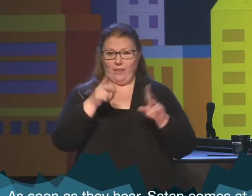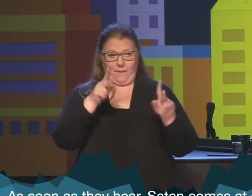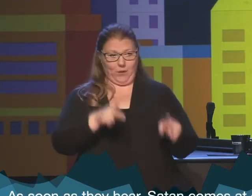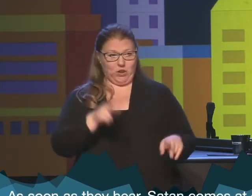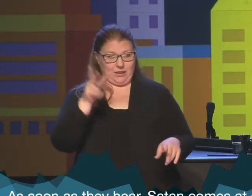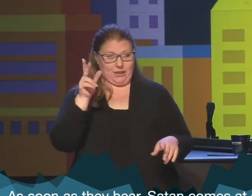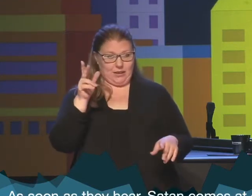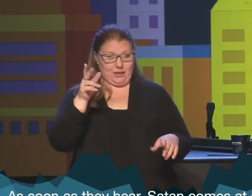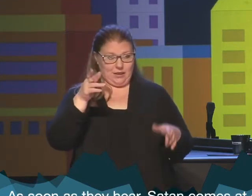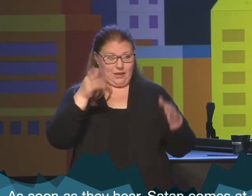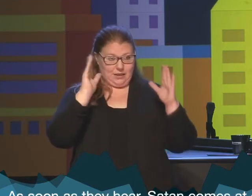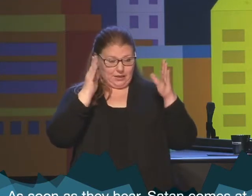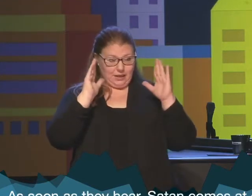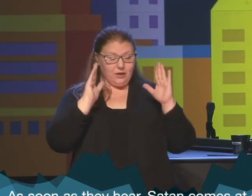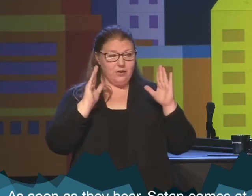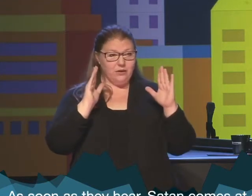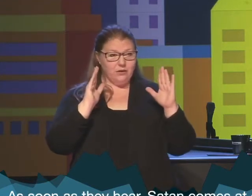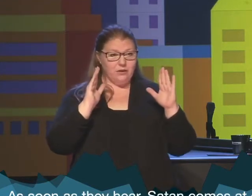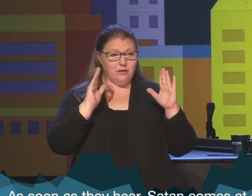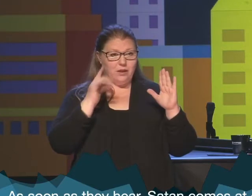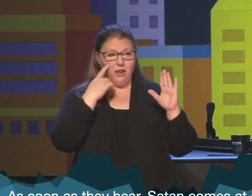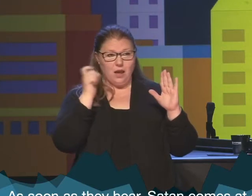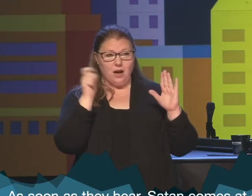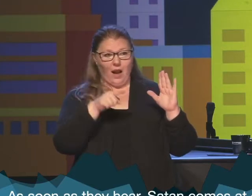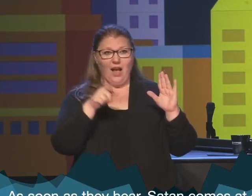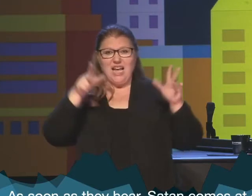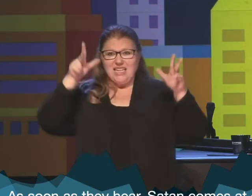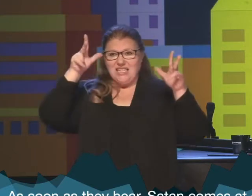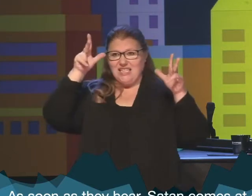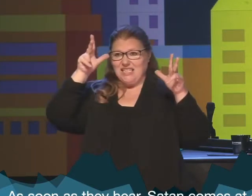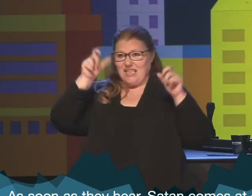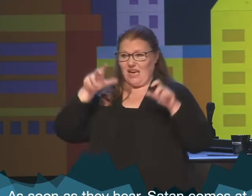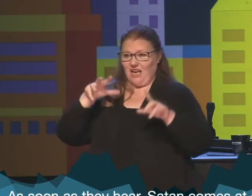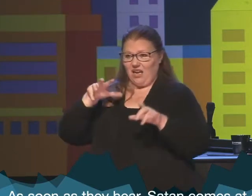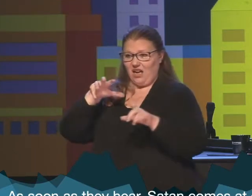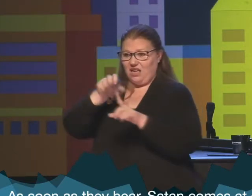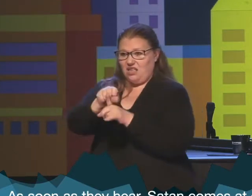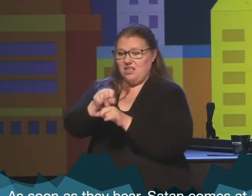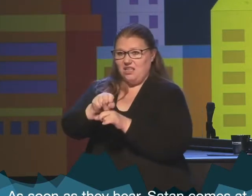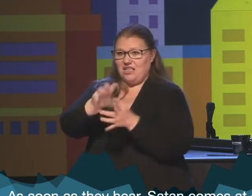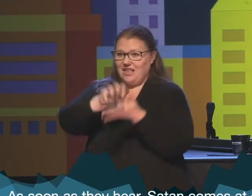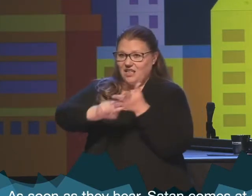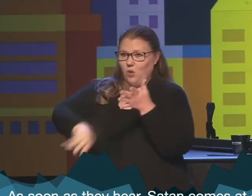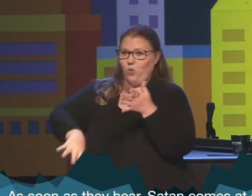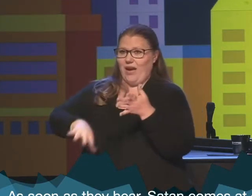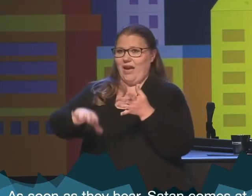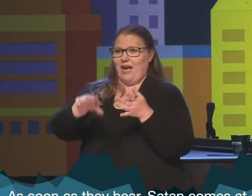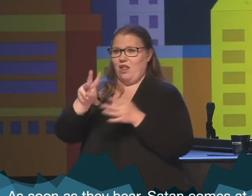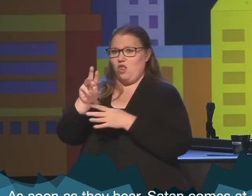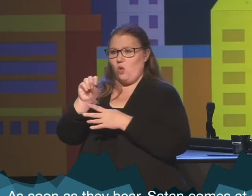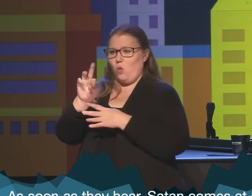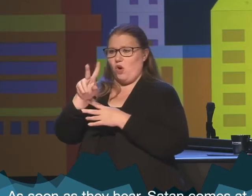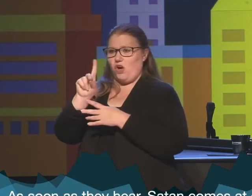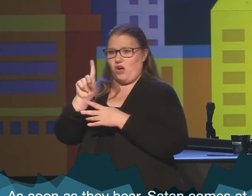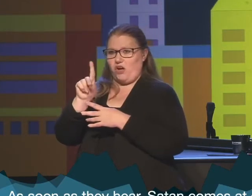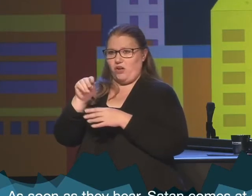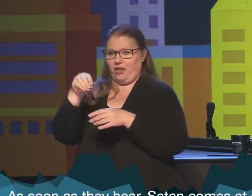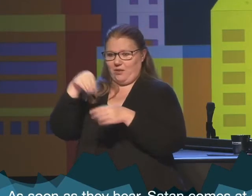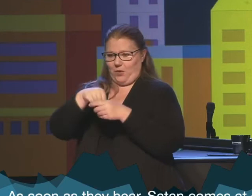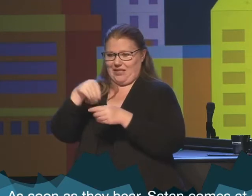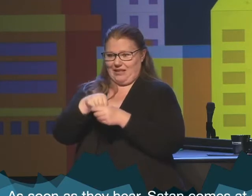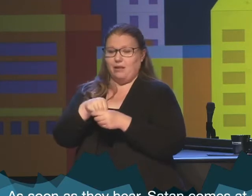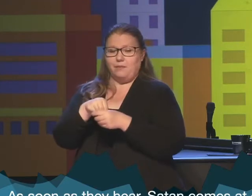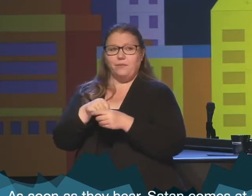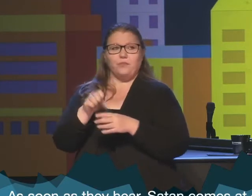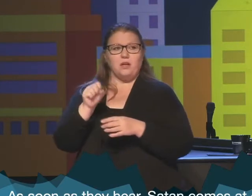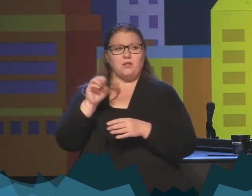falls on the path, Satan comes at once and takes away the word sown in them. Right, so that's what